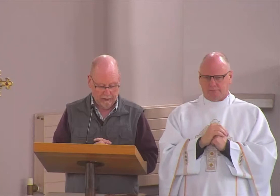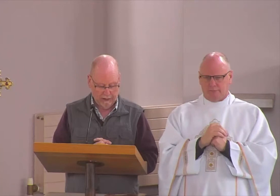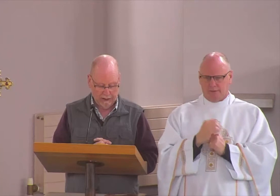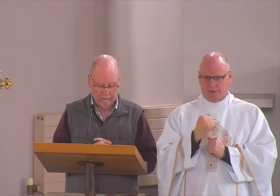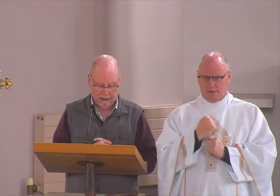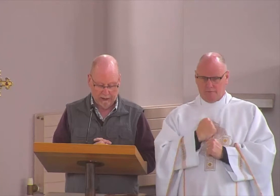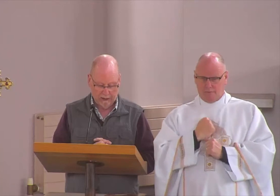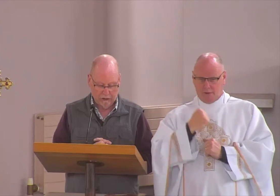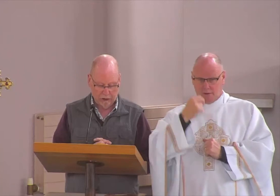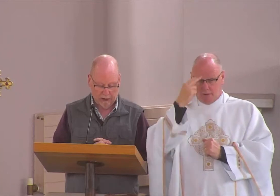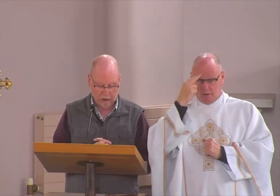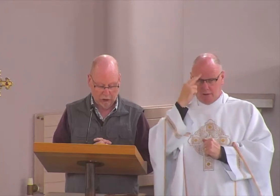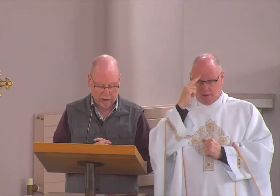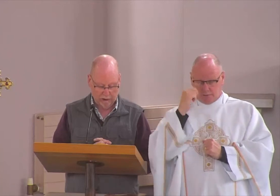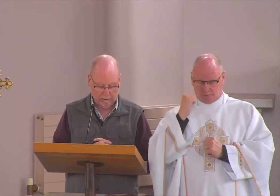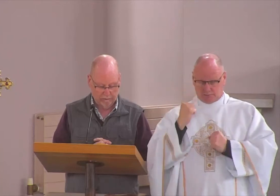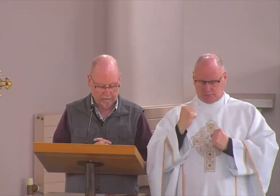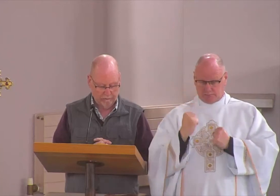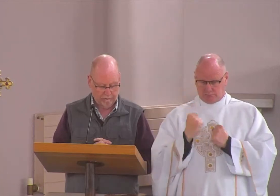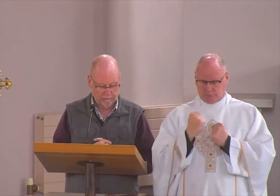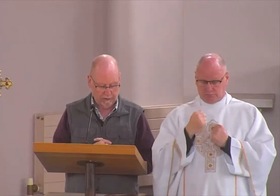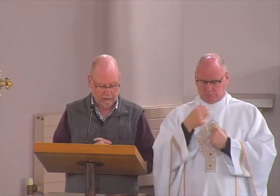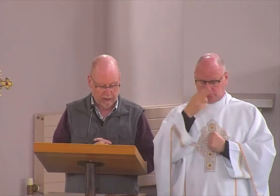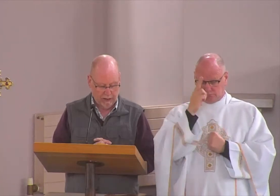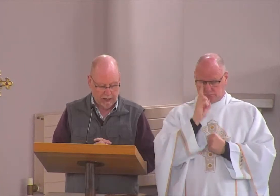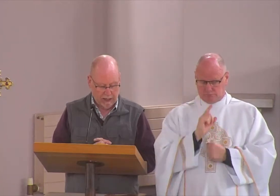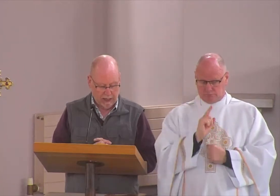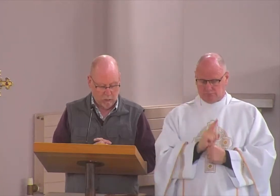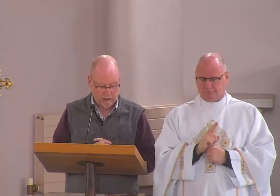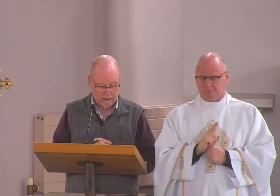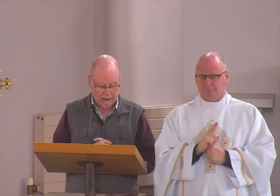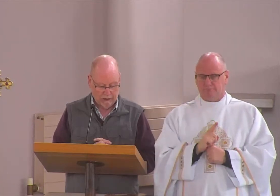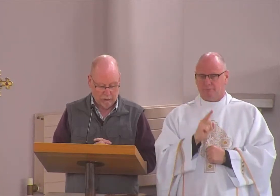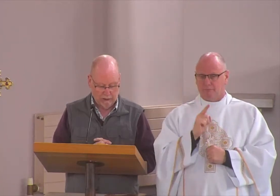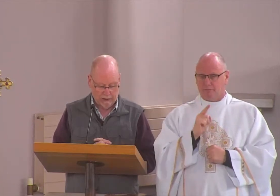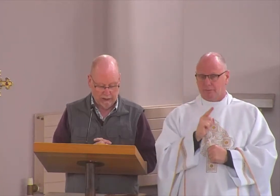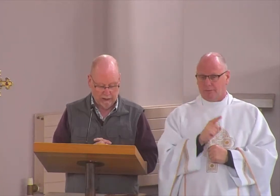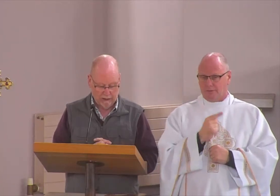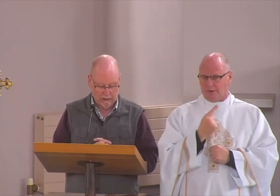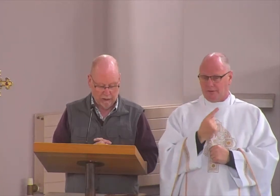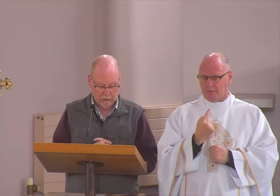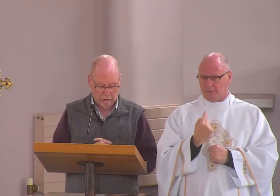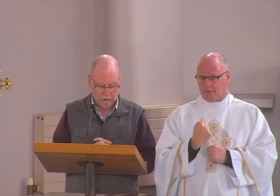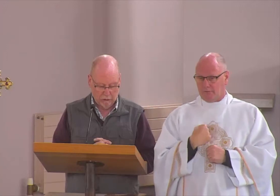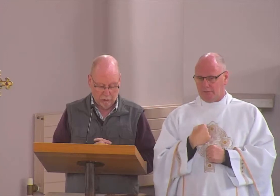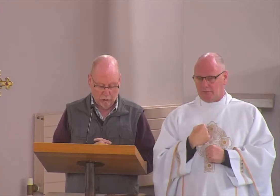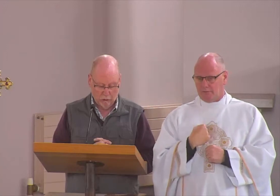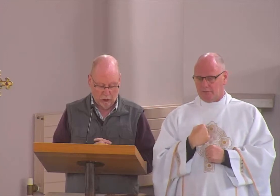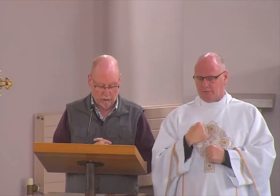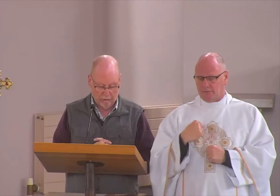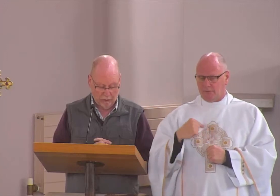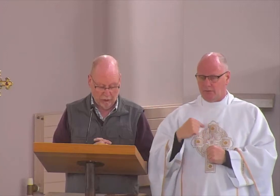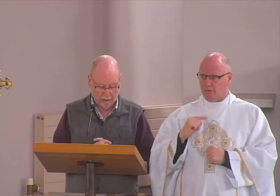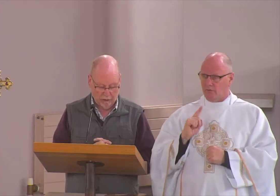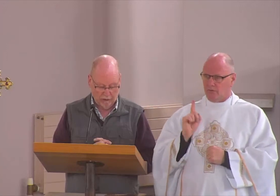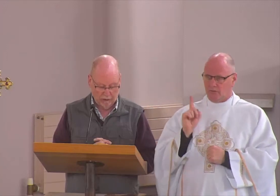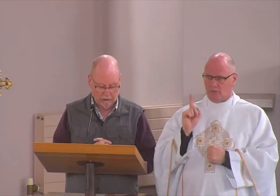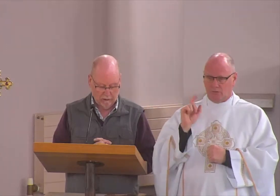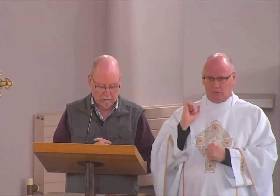name his might shall exalt it. He will say to me, "You are my